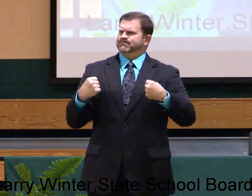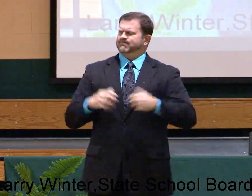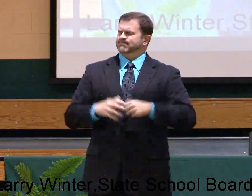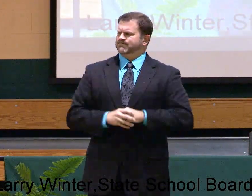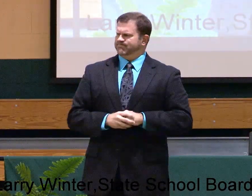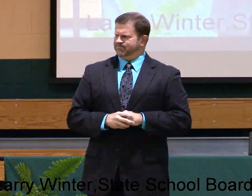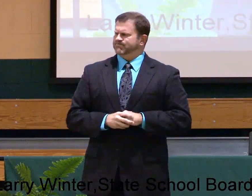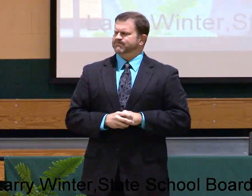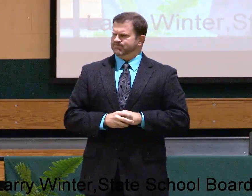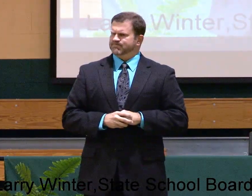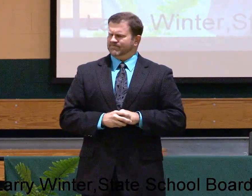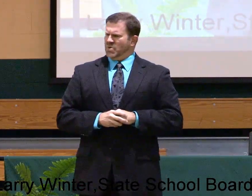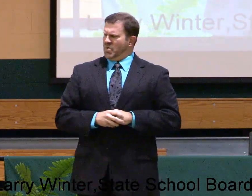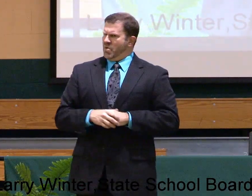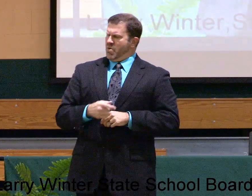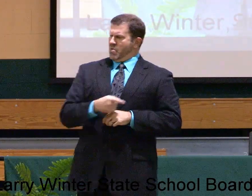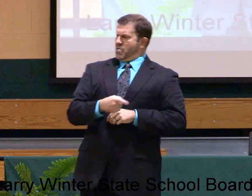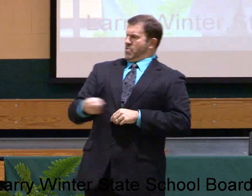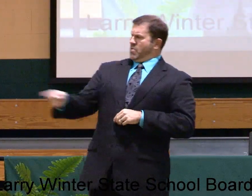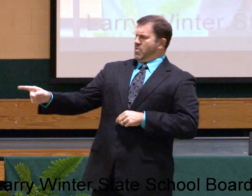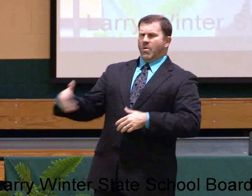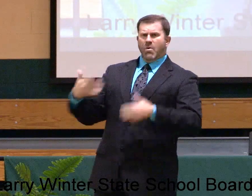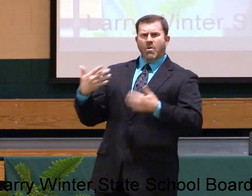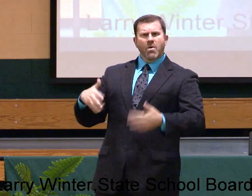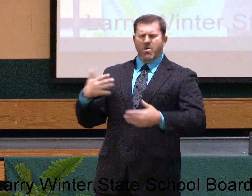They are the most courageous people that I know.